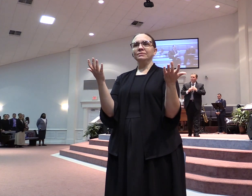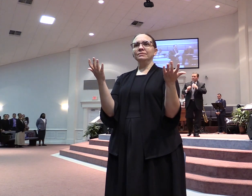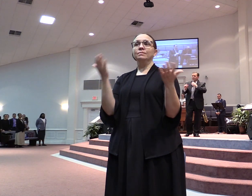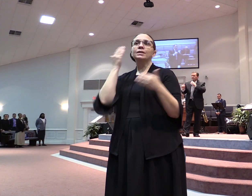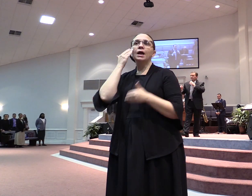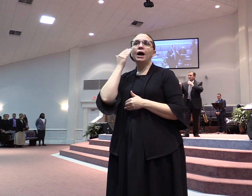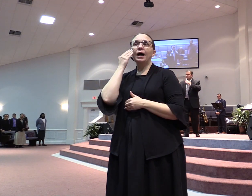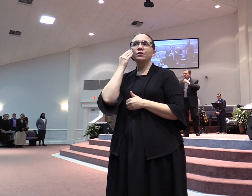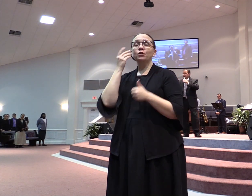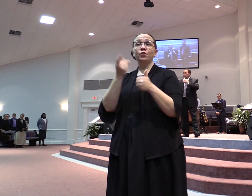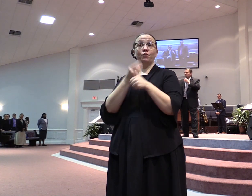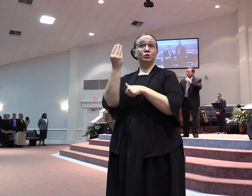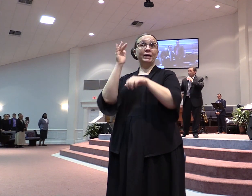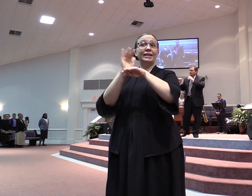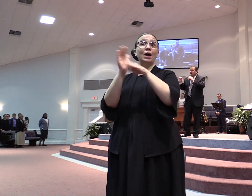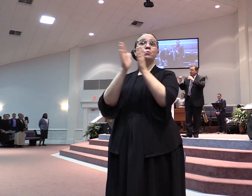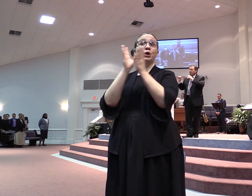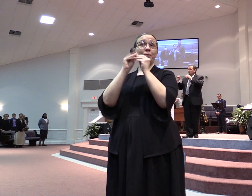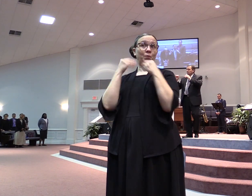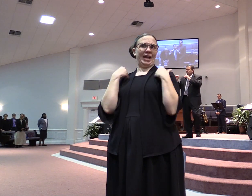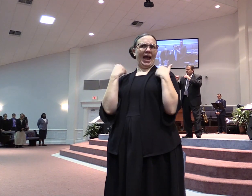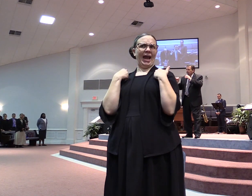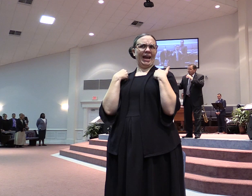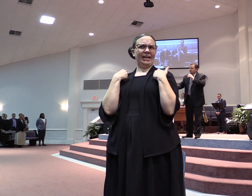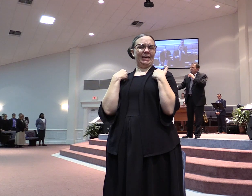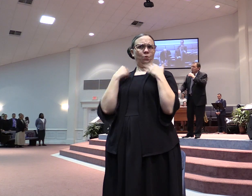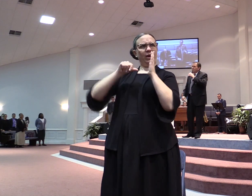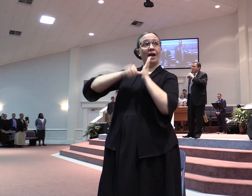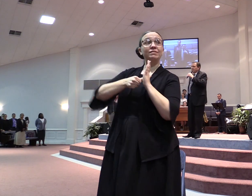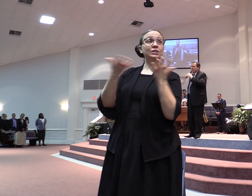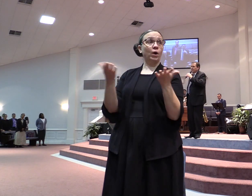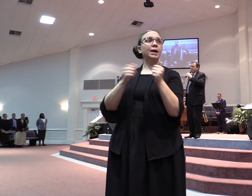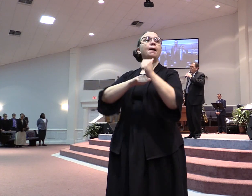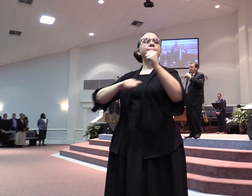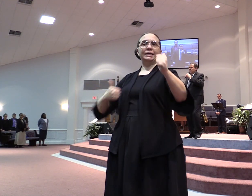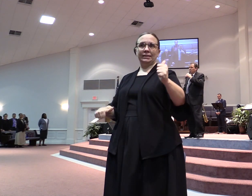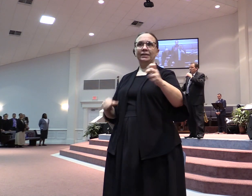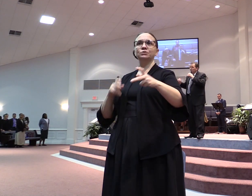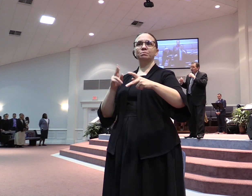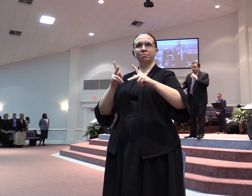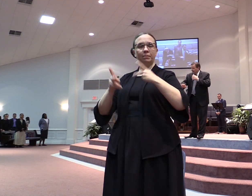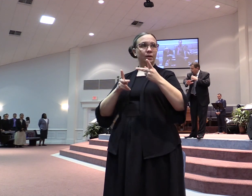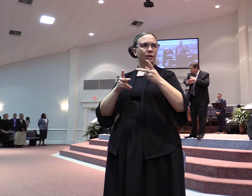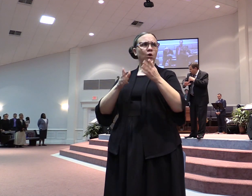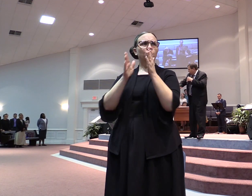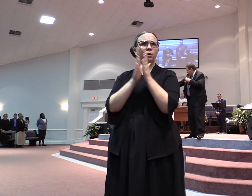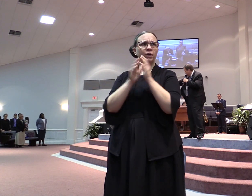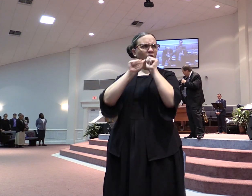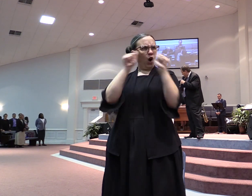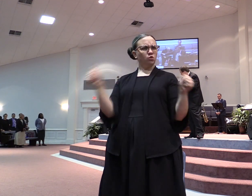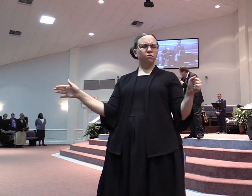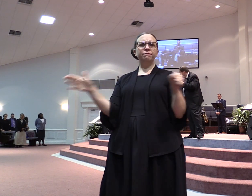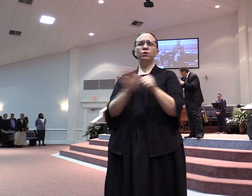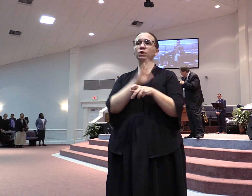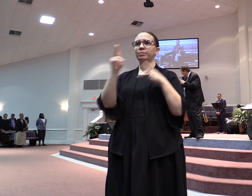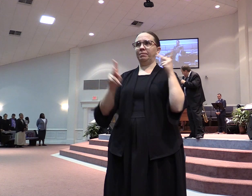I know the very first Monday night prayer meeting we had, we put an emphasis on backsliding. And we prayed. We had this altar full of